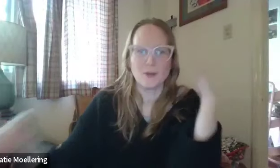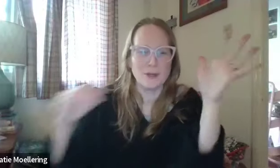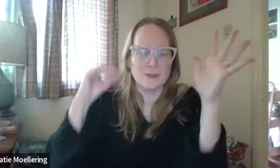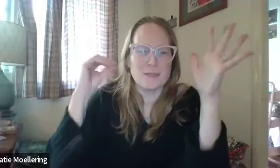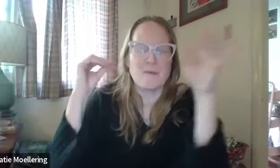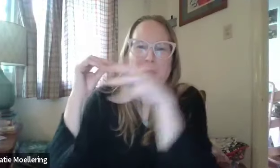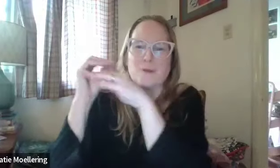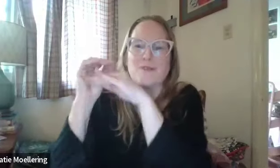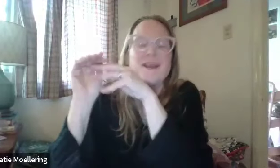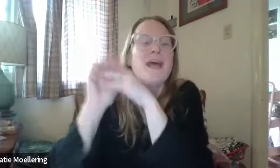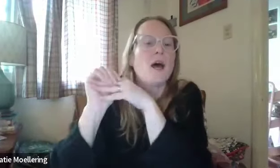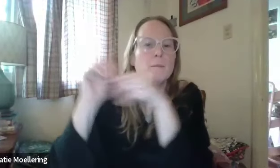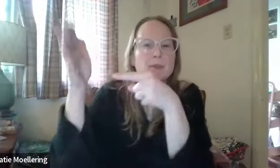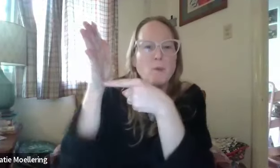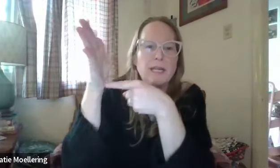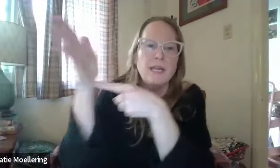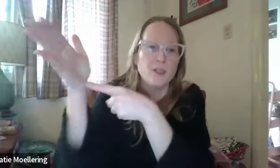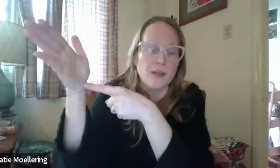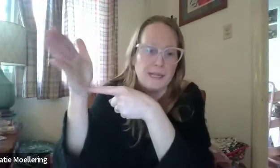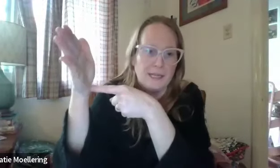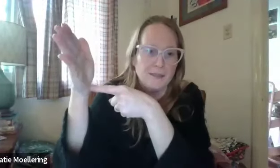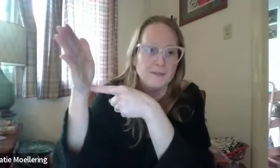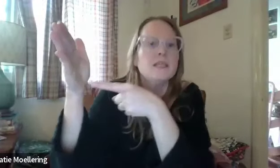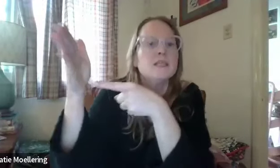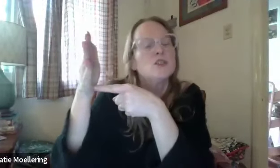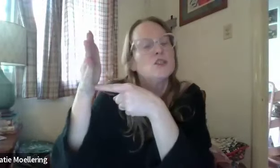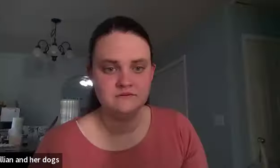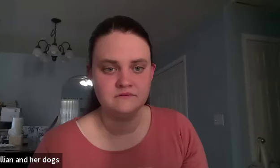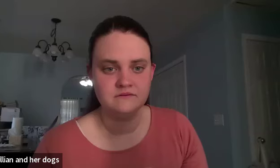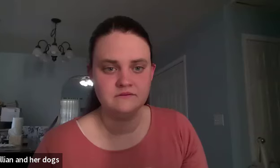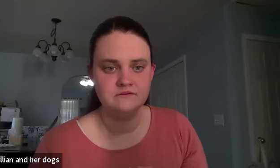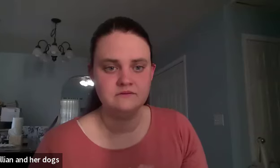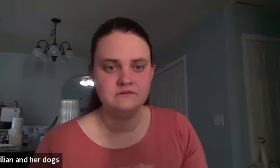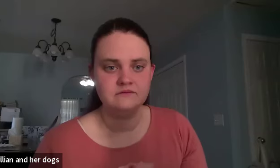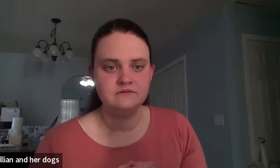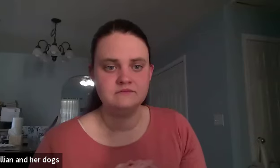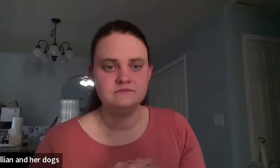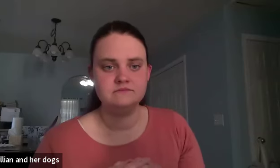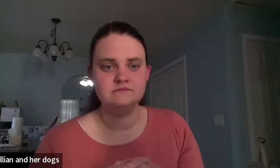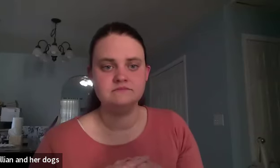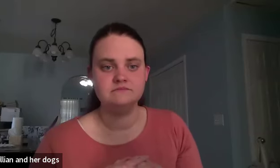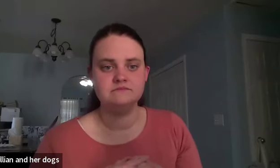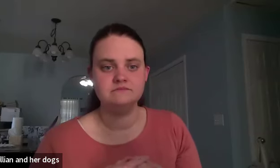Sorry, I didn't realize my video was off. The pointing at your hand is just to say, like, this is the